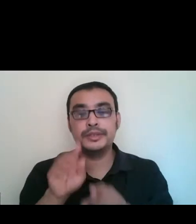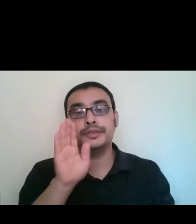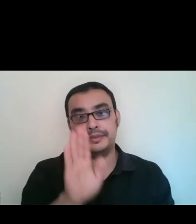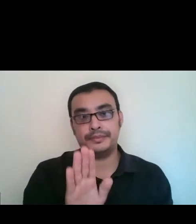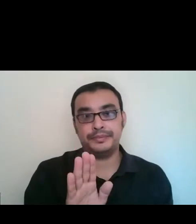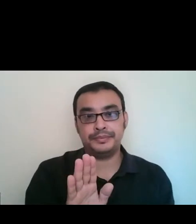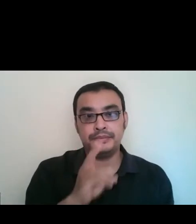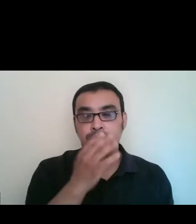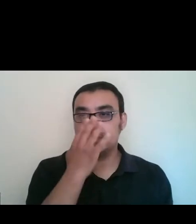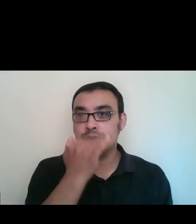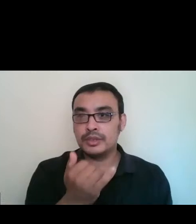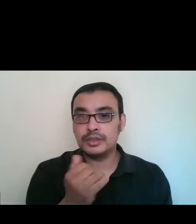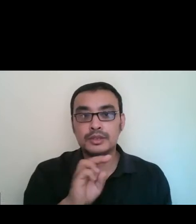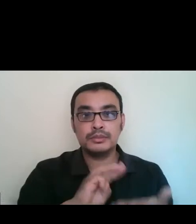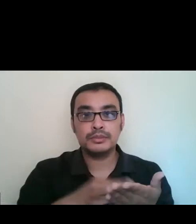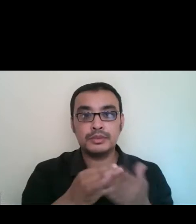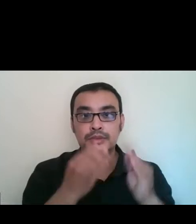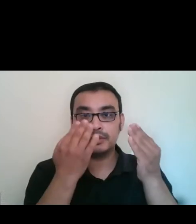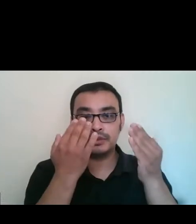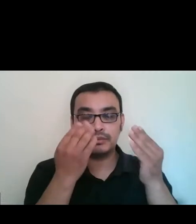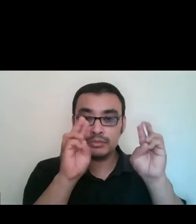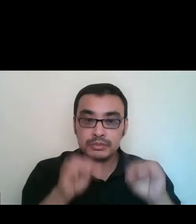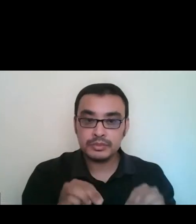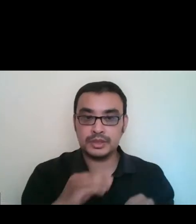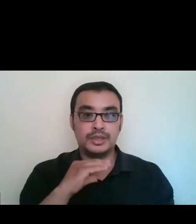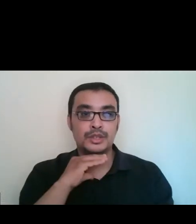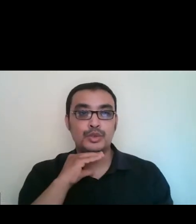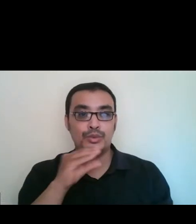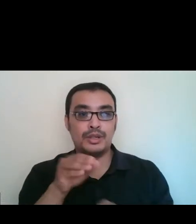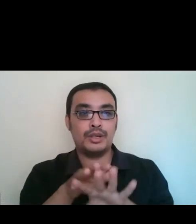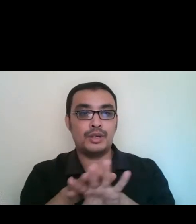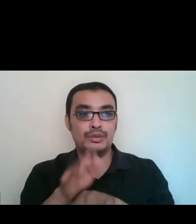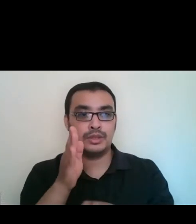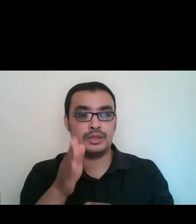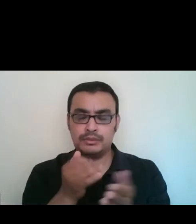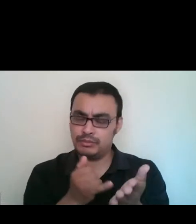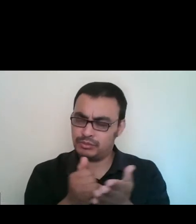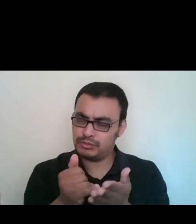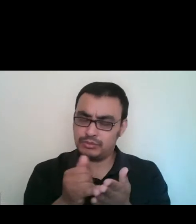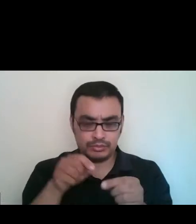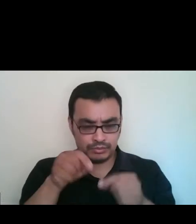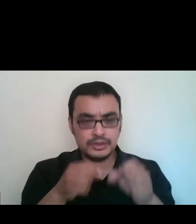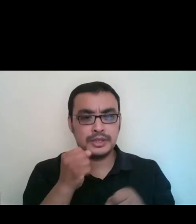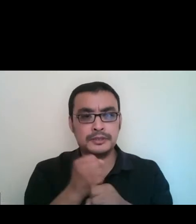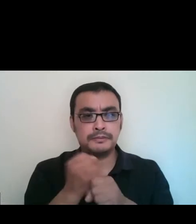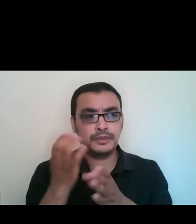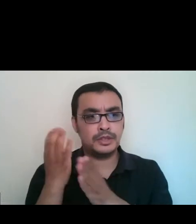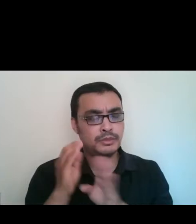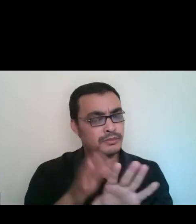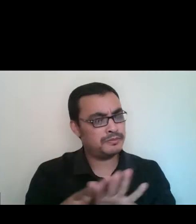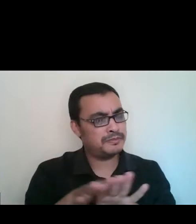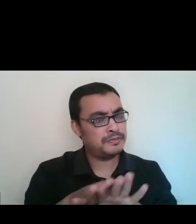it's important that young people should take up this very important role and understand